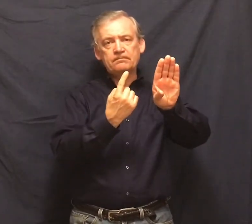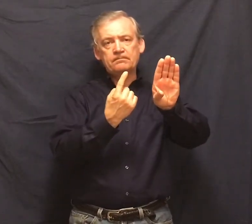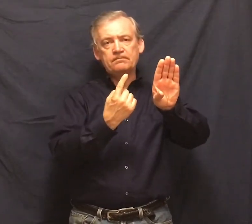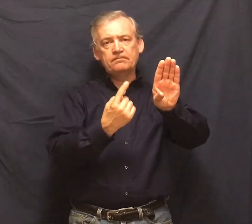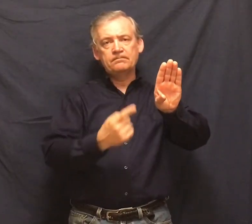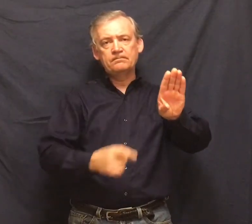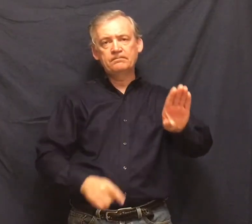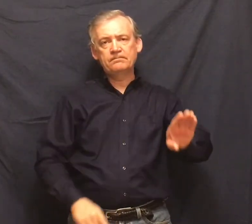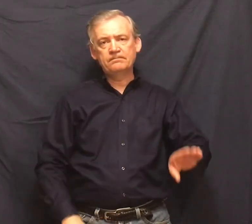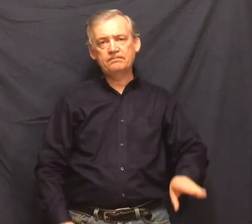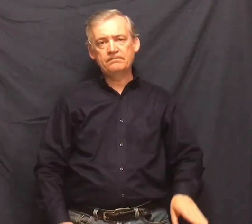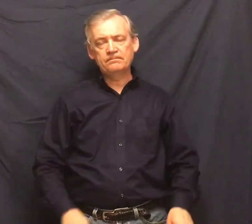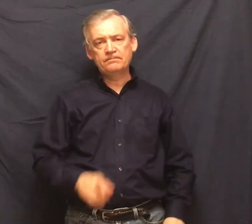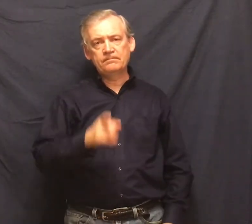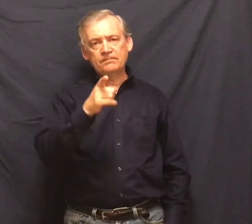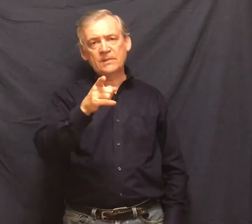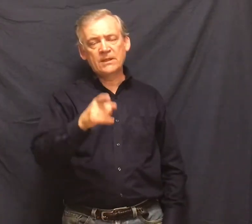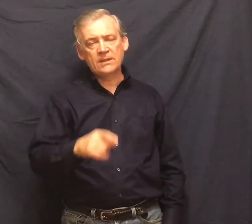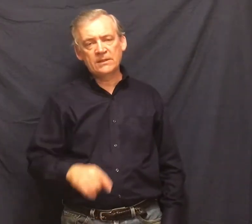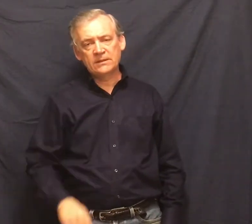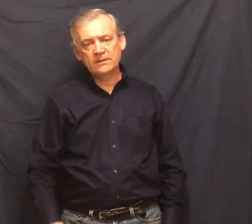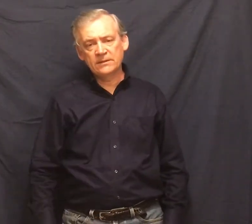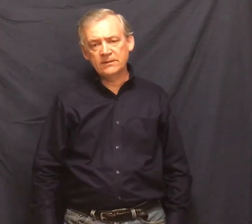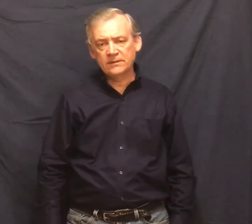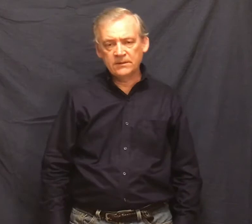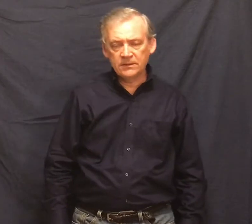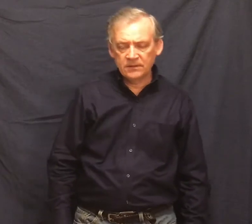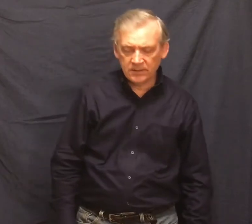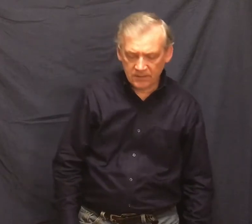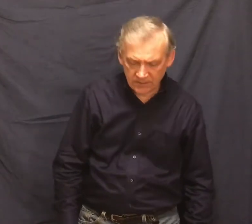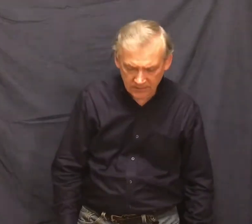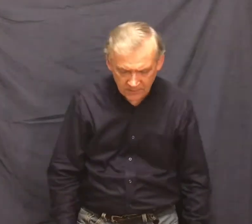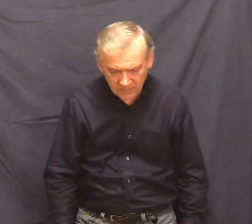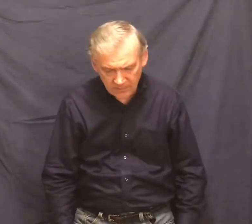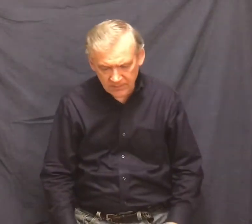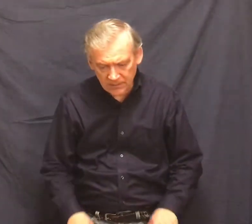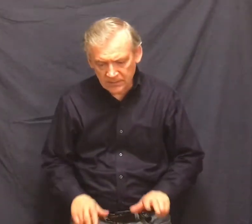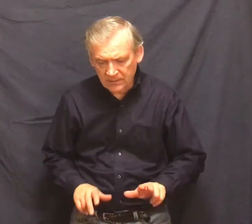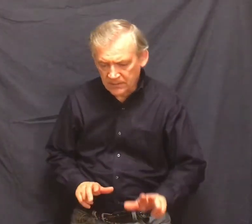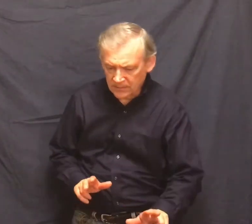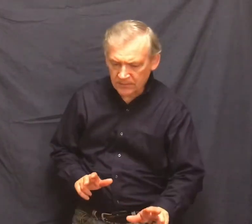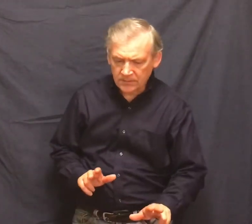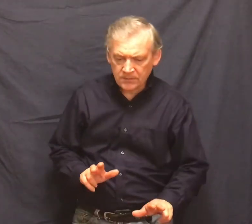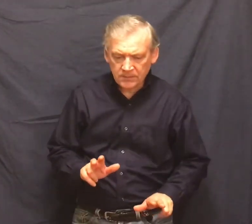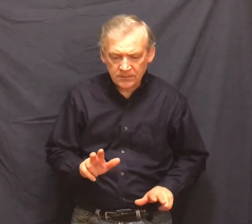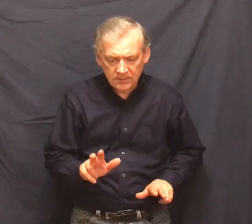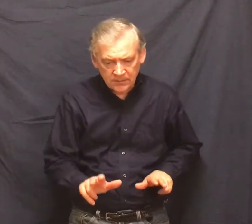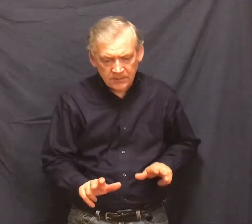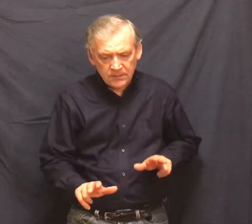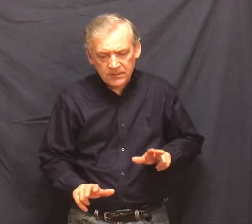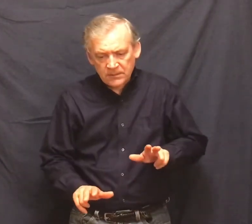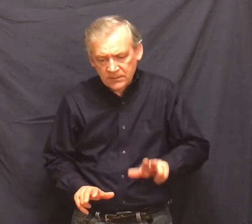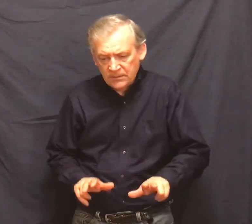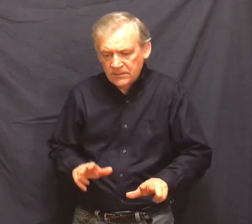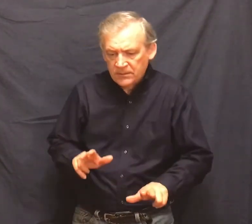His sloping shoulders were bent forward, and he walked heavily on his heels, as though he carried the invisible grain bag.